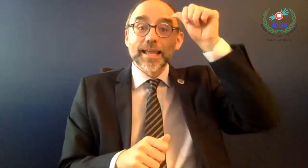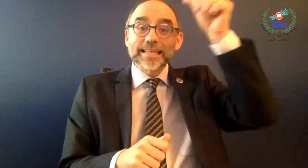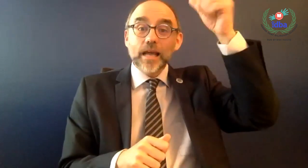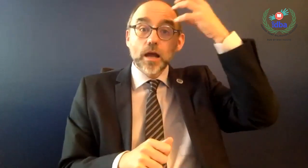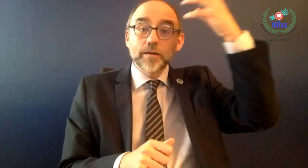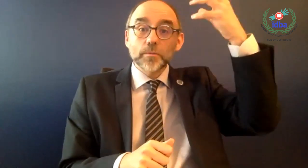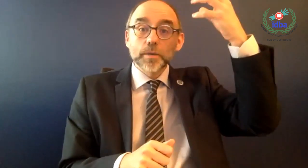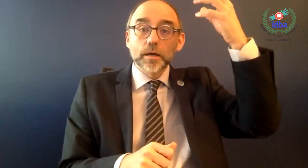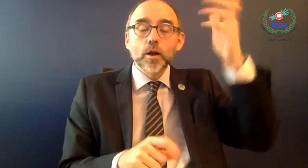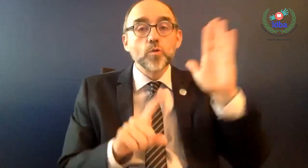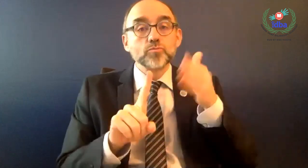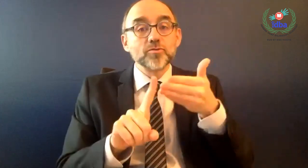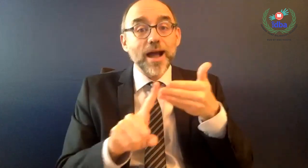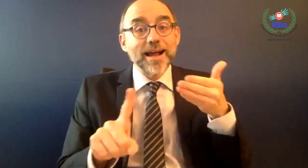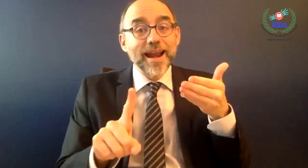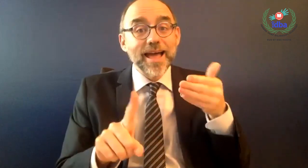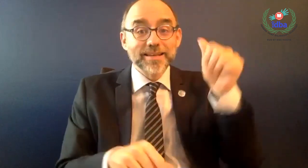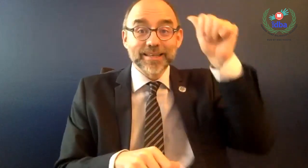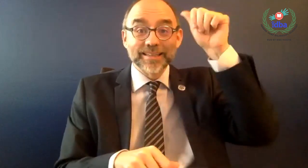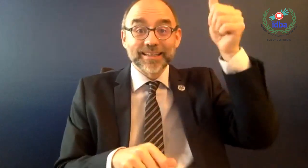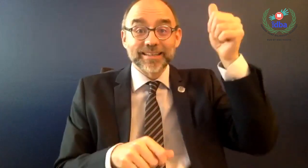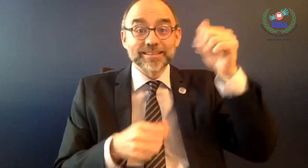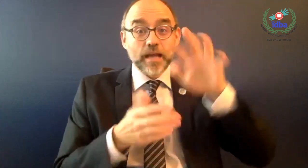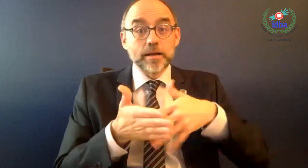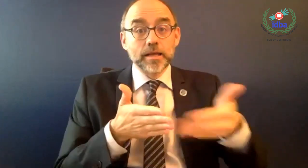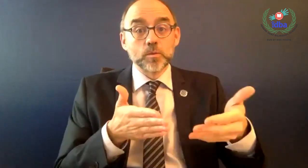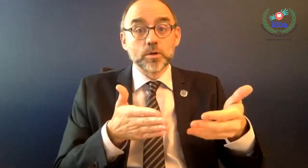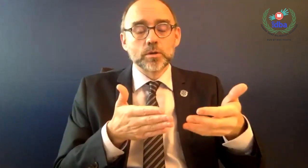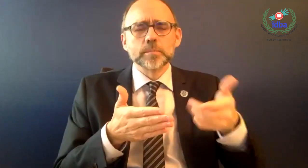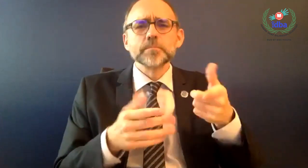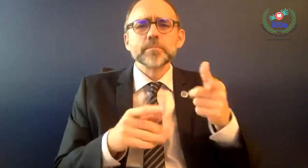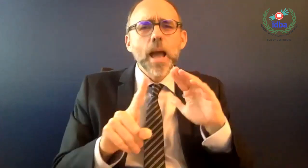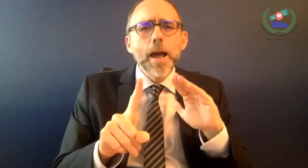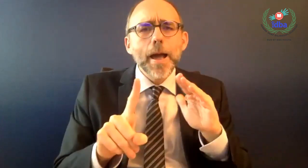So, so Indian government now has recognized Indian Sign Language